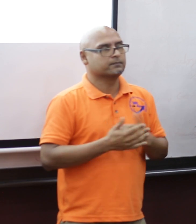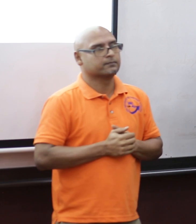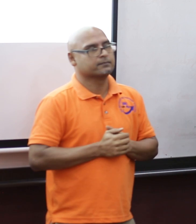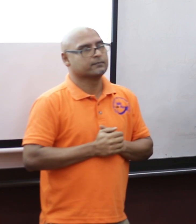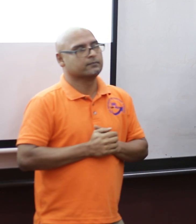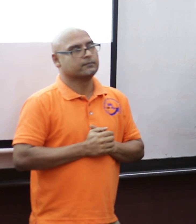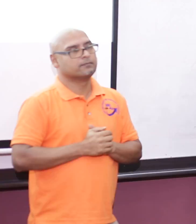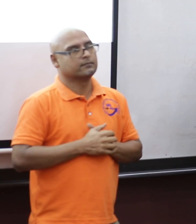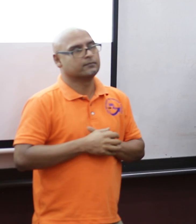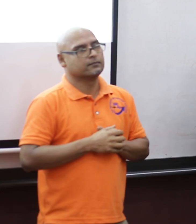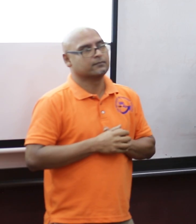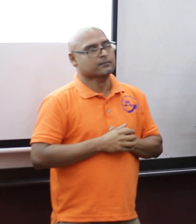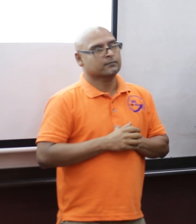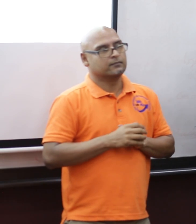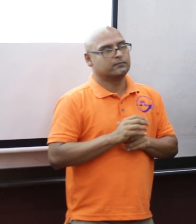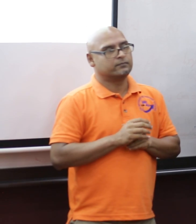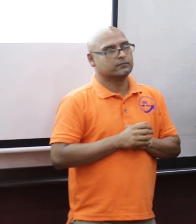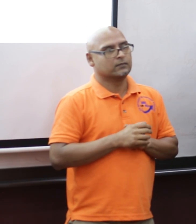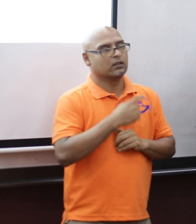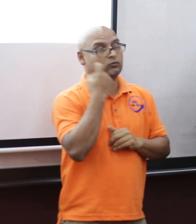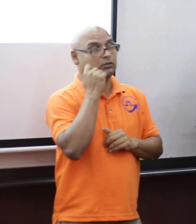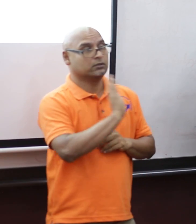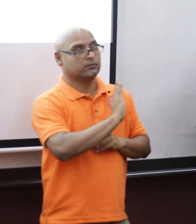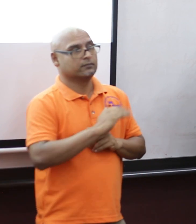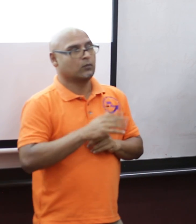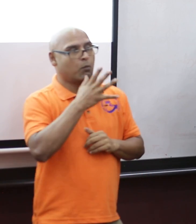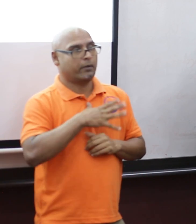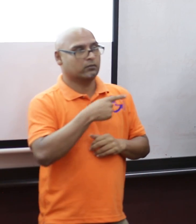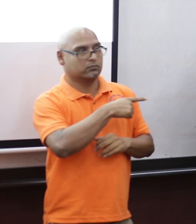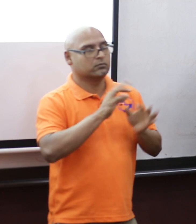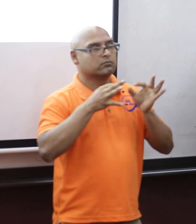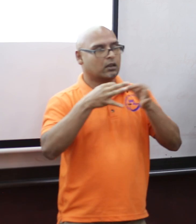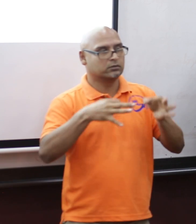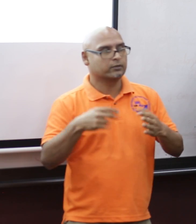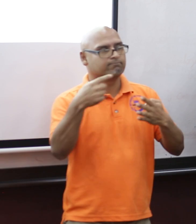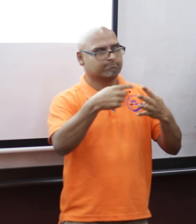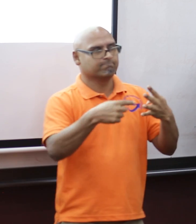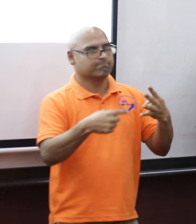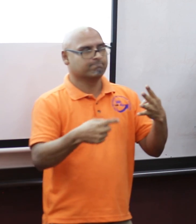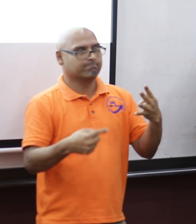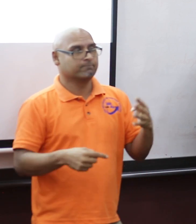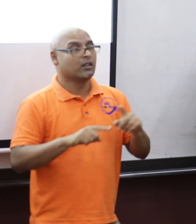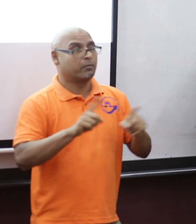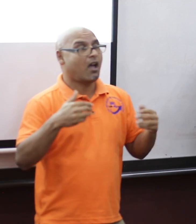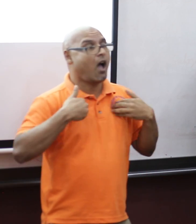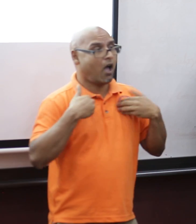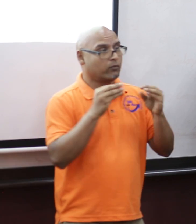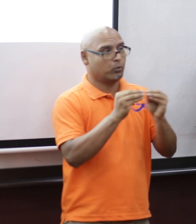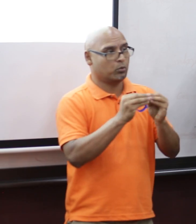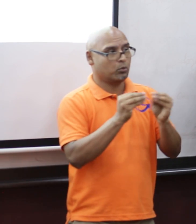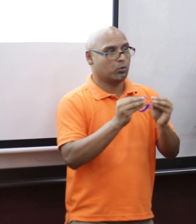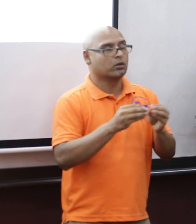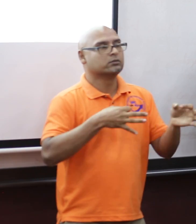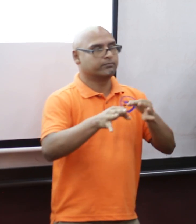we just went through a little breakdown of inclusion, but then it goes a little further. Because before there is actual